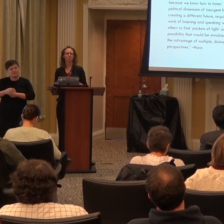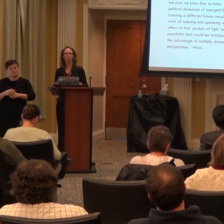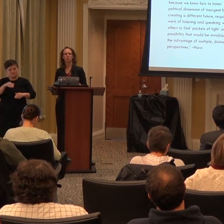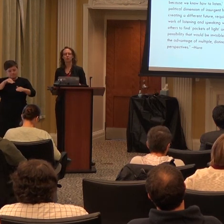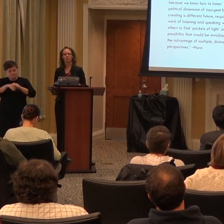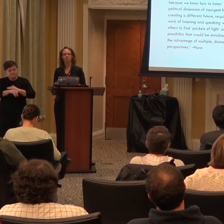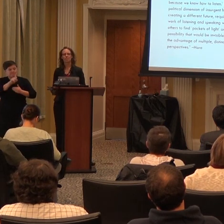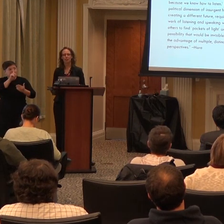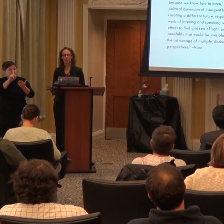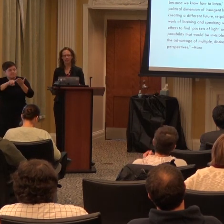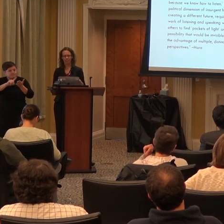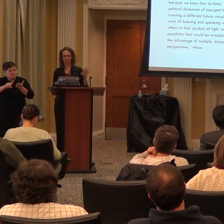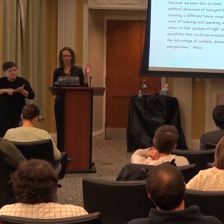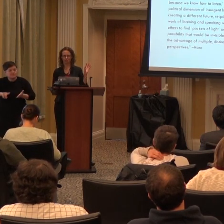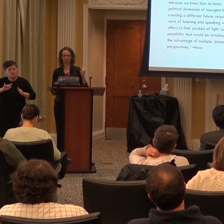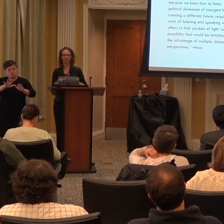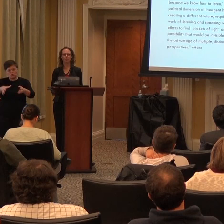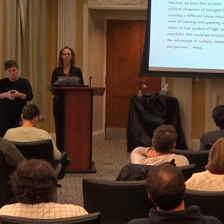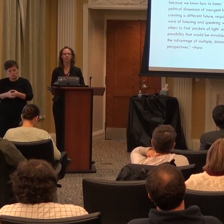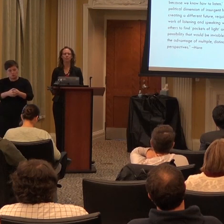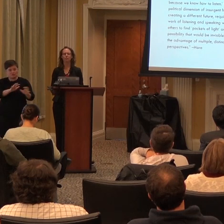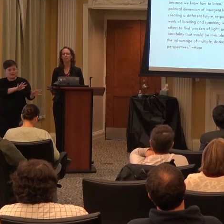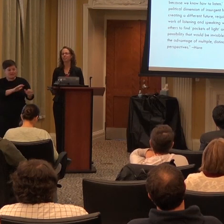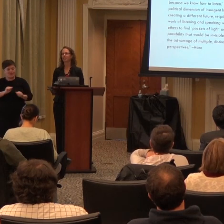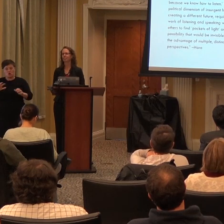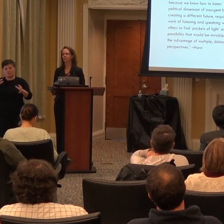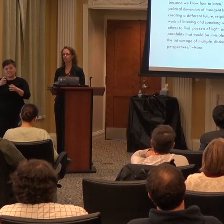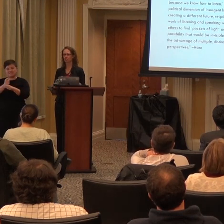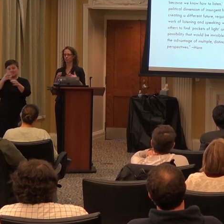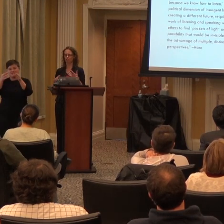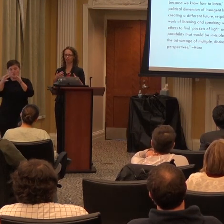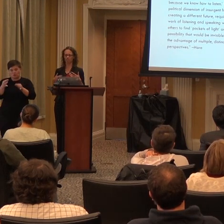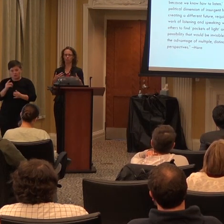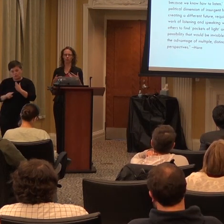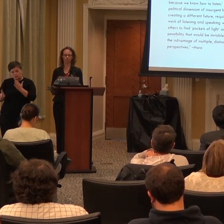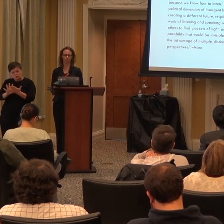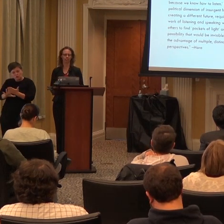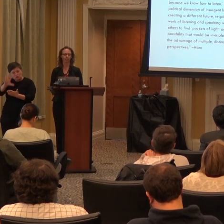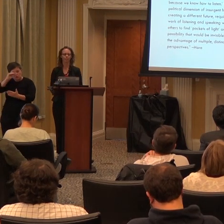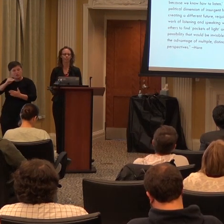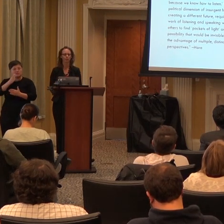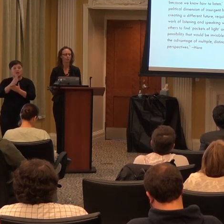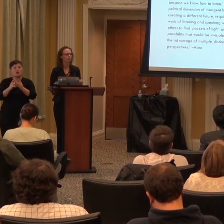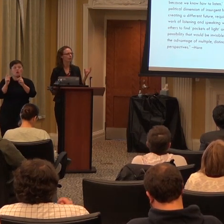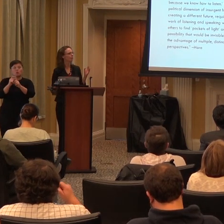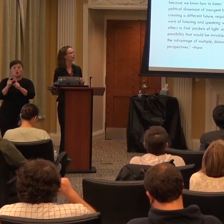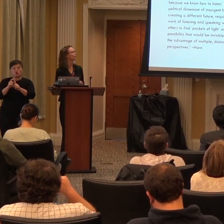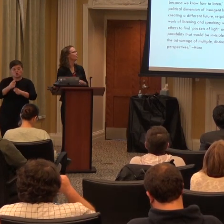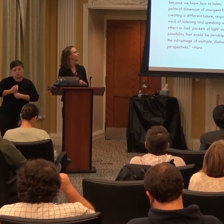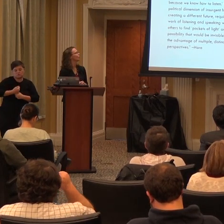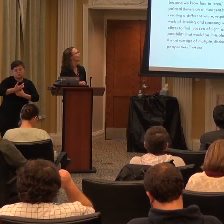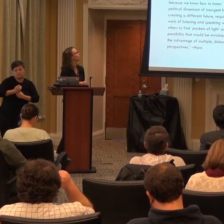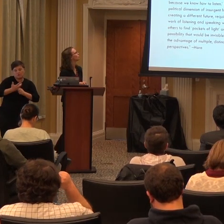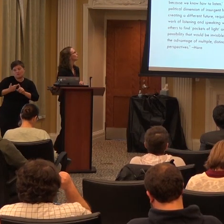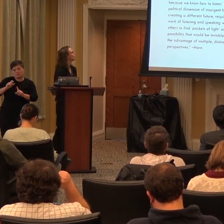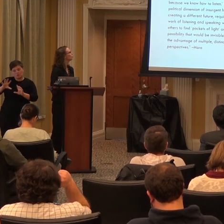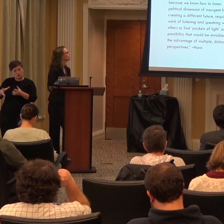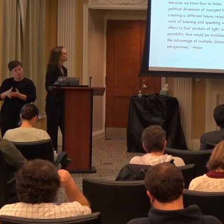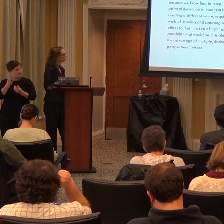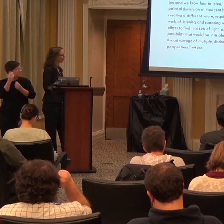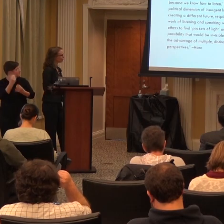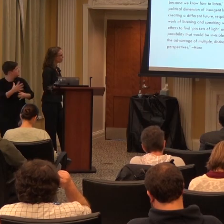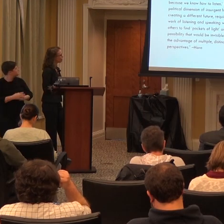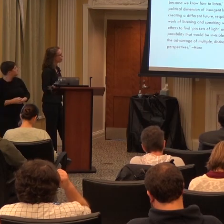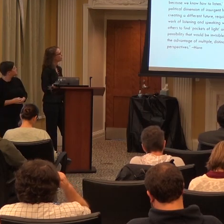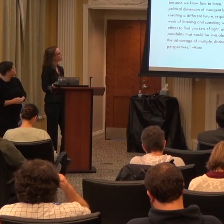study this group. And when she came back out, this was the summary of her findings. And she shares some words directly from the group, and I want to share them with